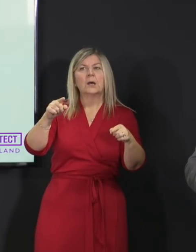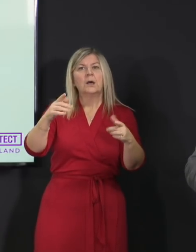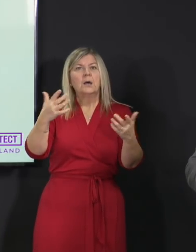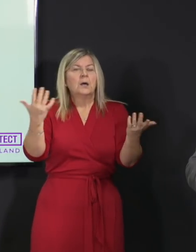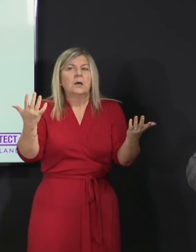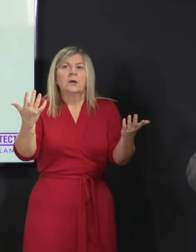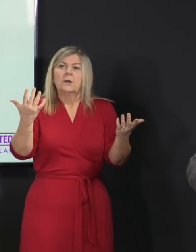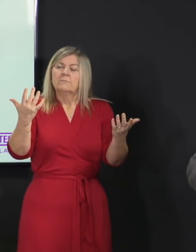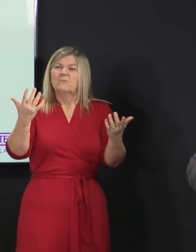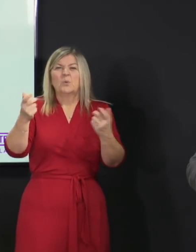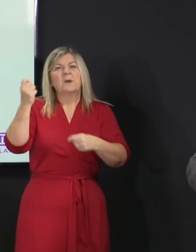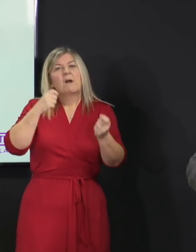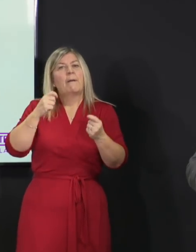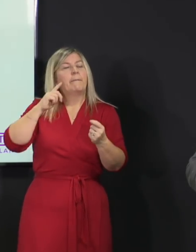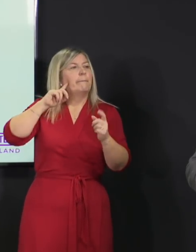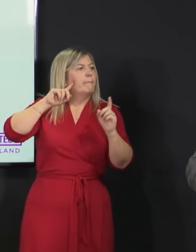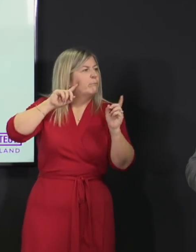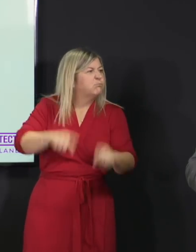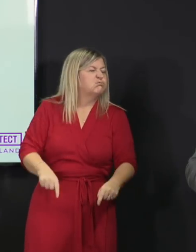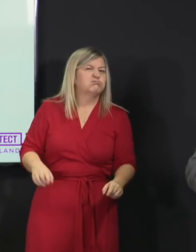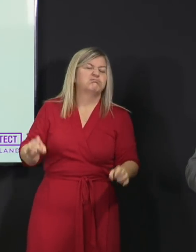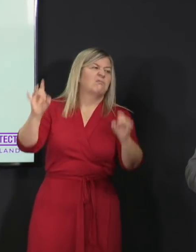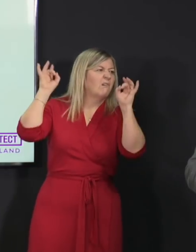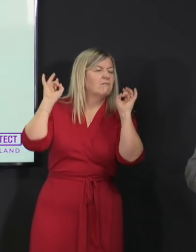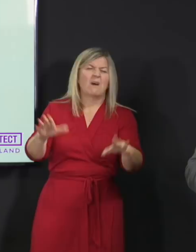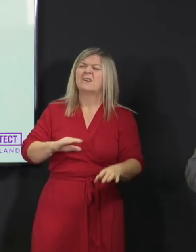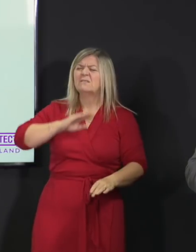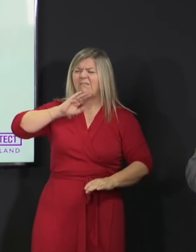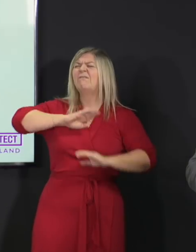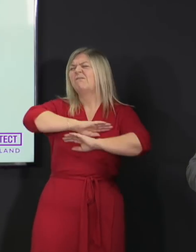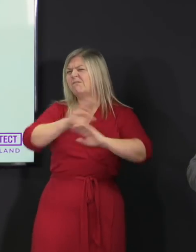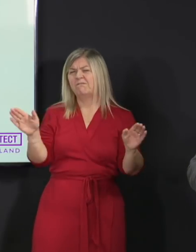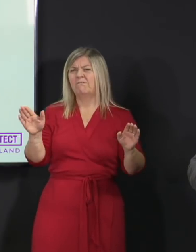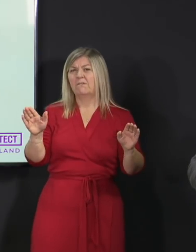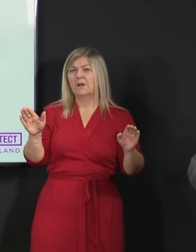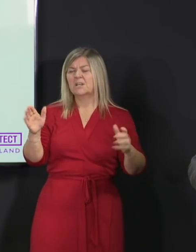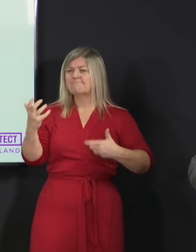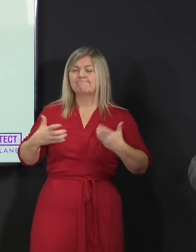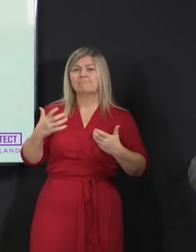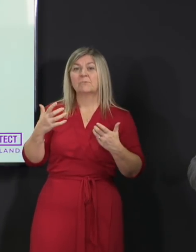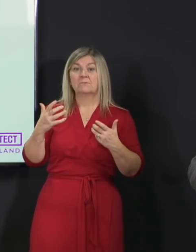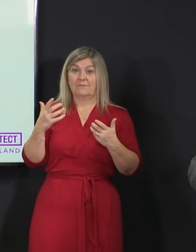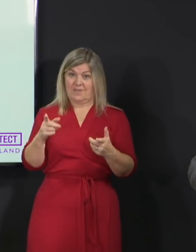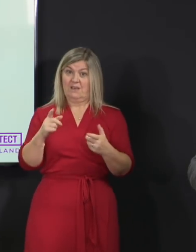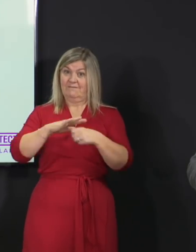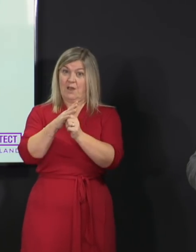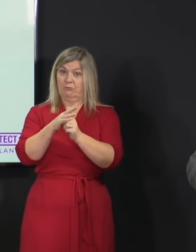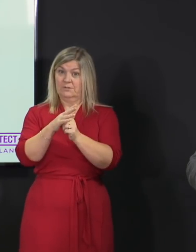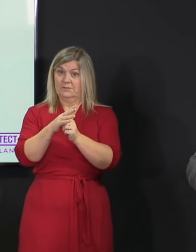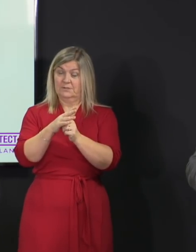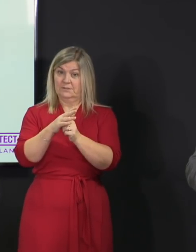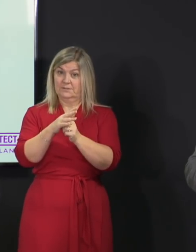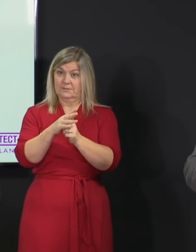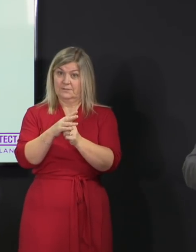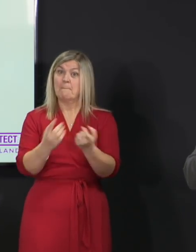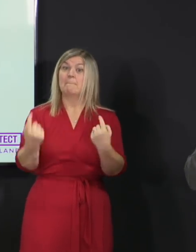become blasé about it, or you begin to take your eye off it, then it will come back and it will cause problems again. And it's